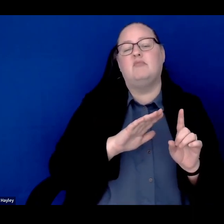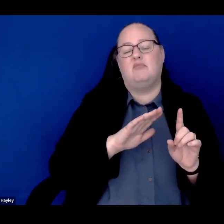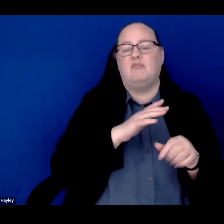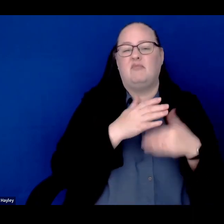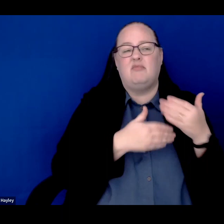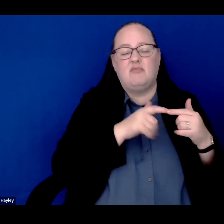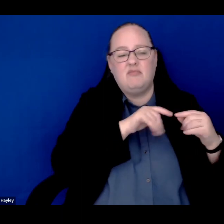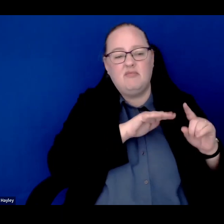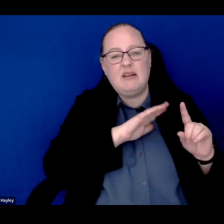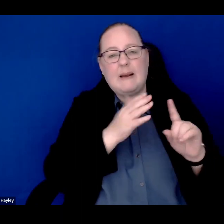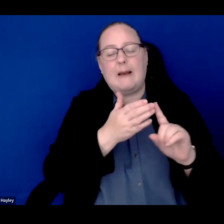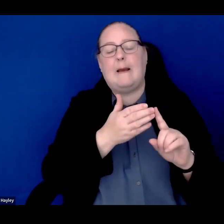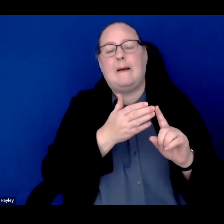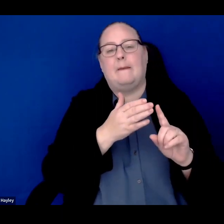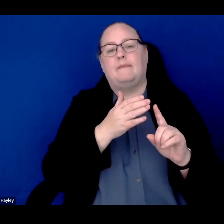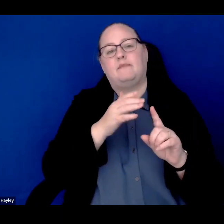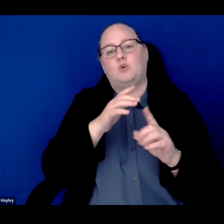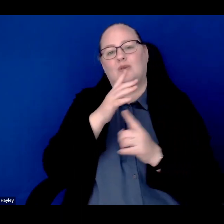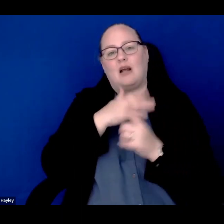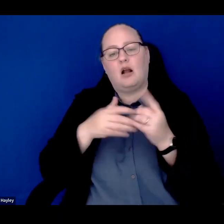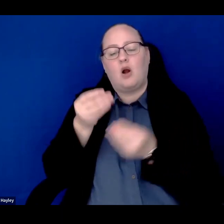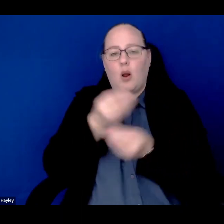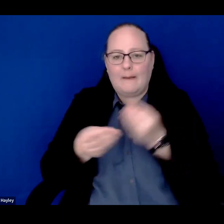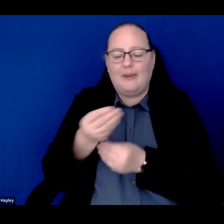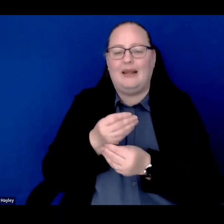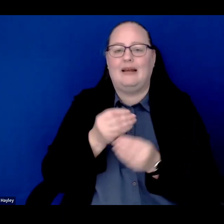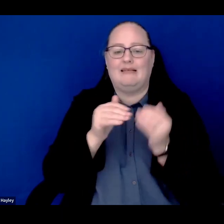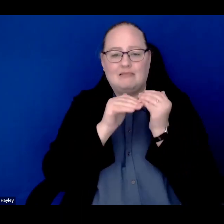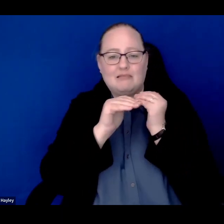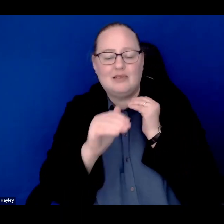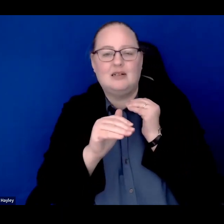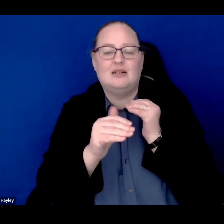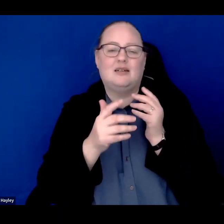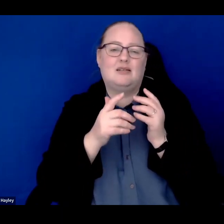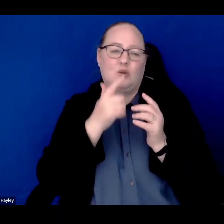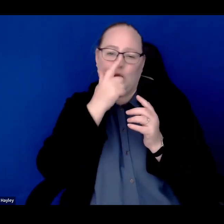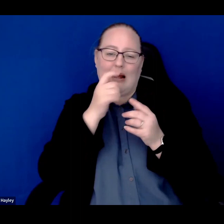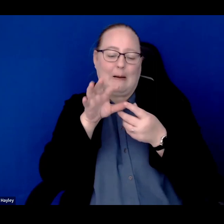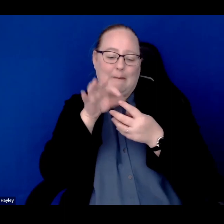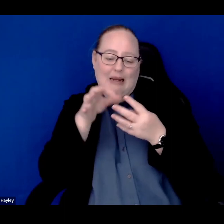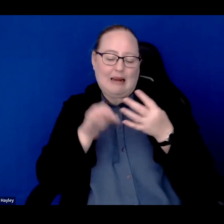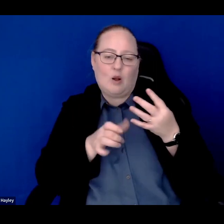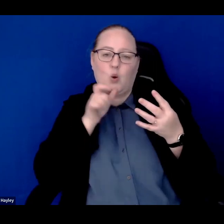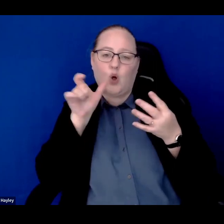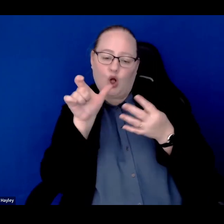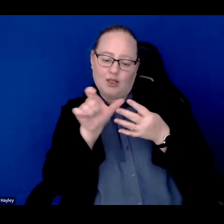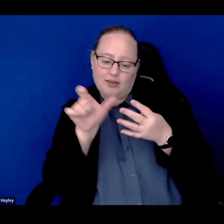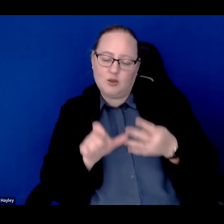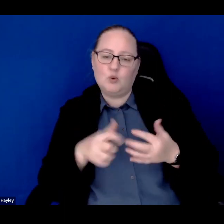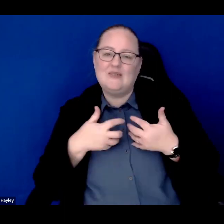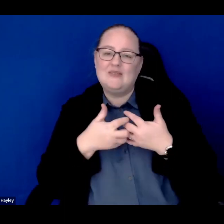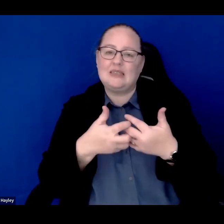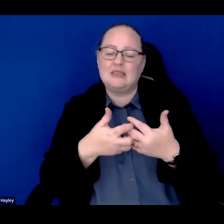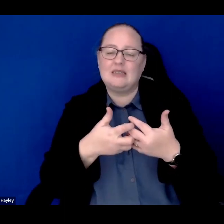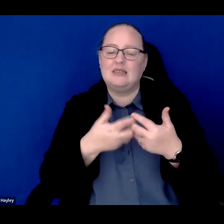eco-socialist economy, which again, here you can fit with many different words. I think that's what's interesting now, is that we have this